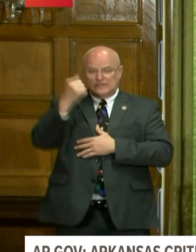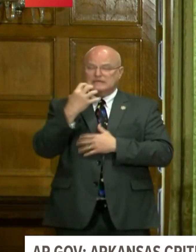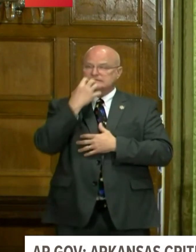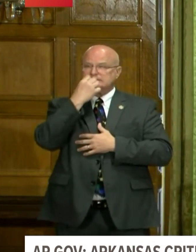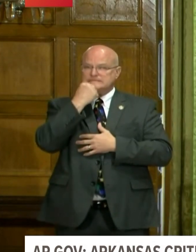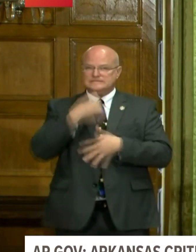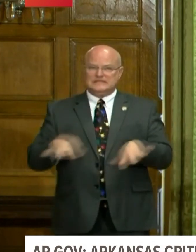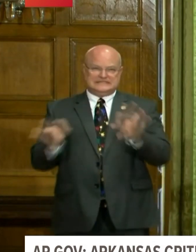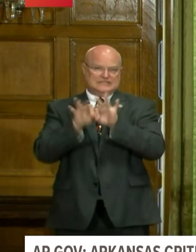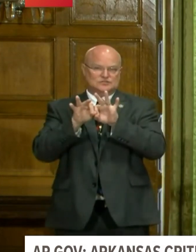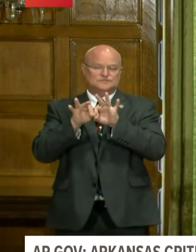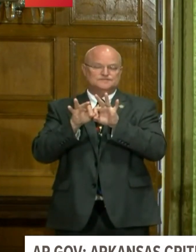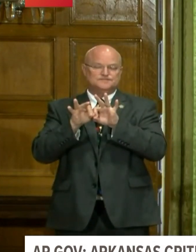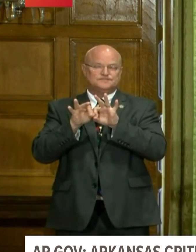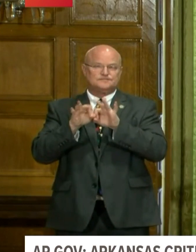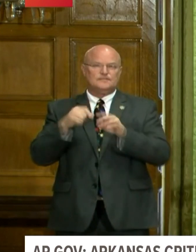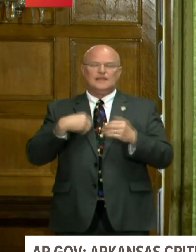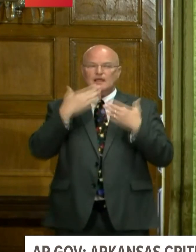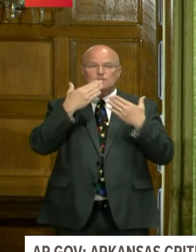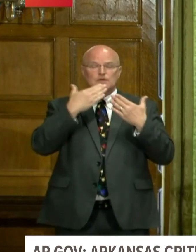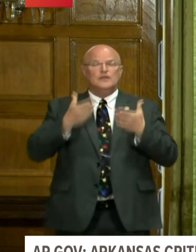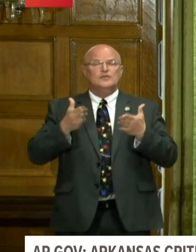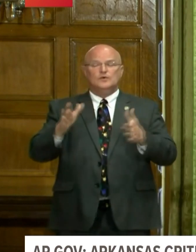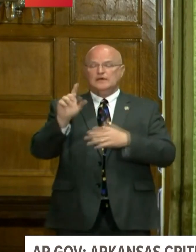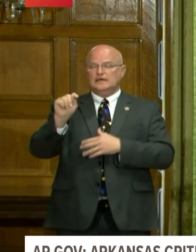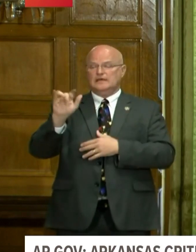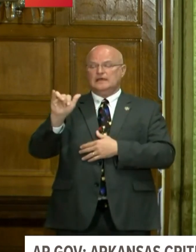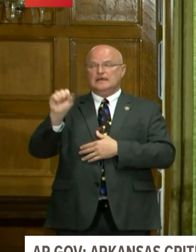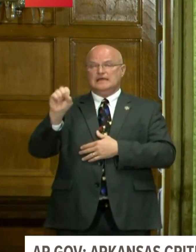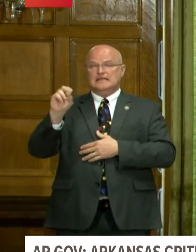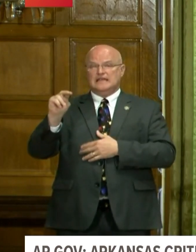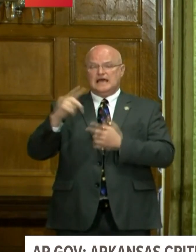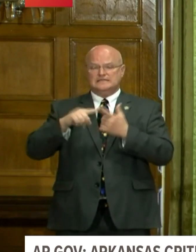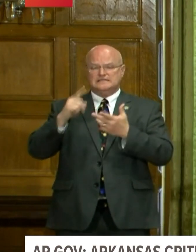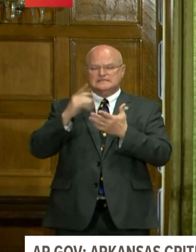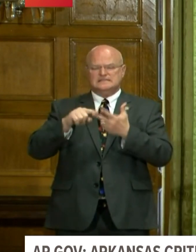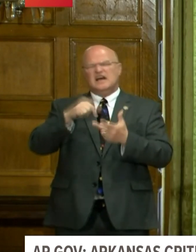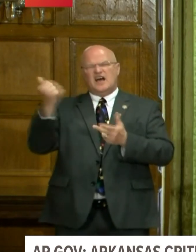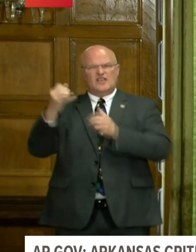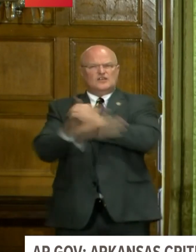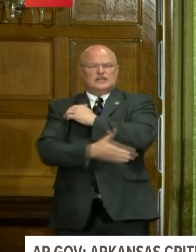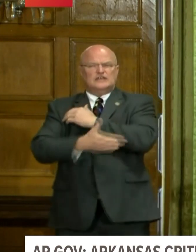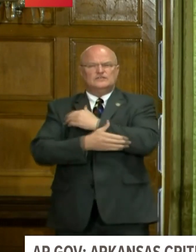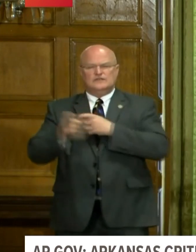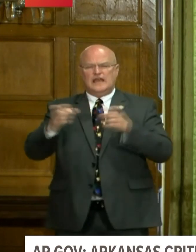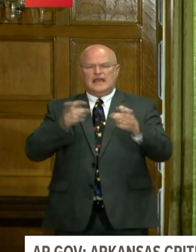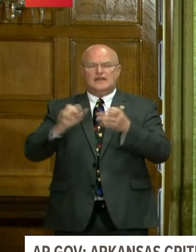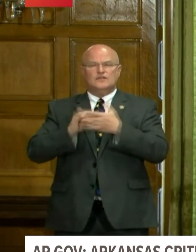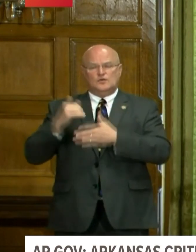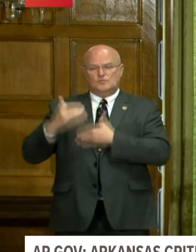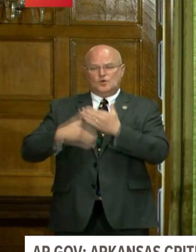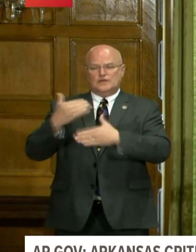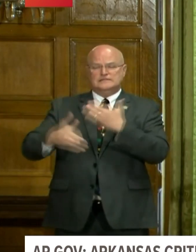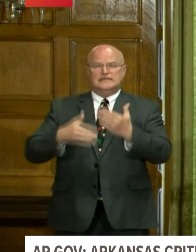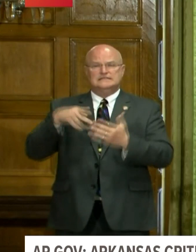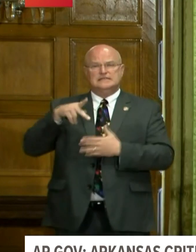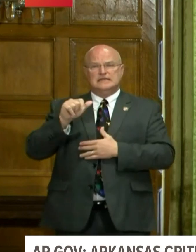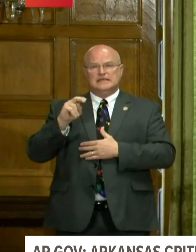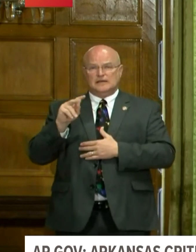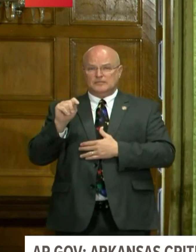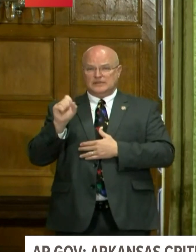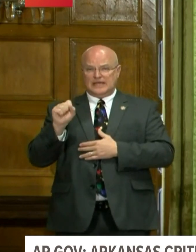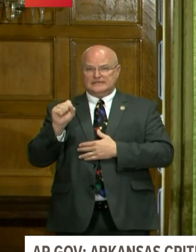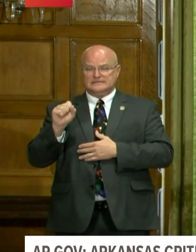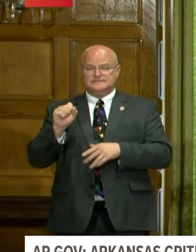very essential. But I appreciate the way Tyson's and some of the other companies has handled those processing plants. Are there any